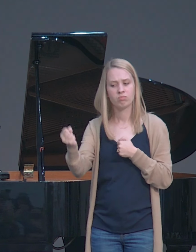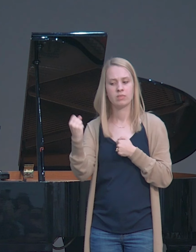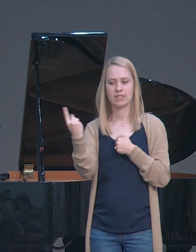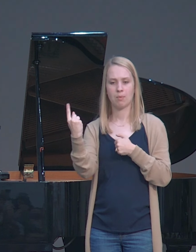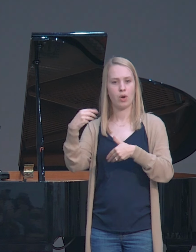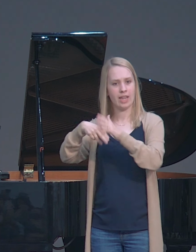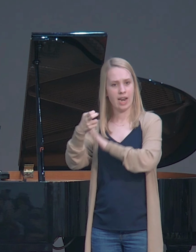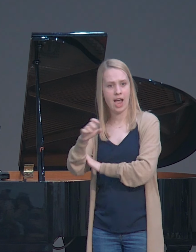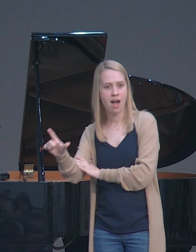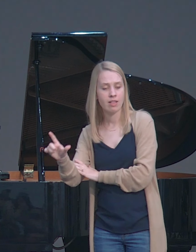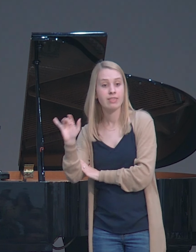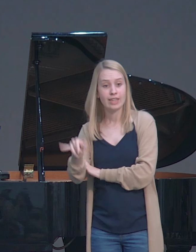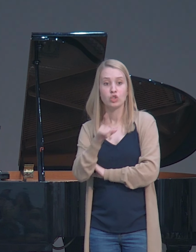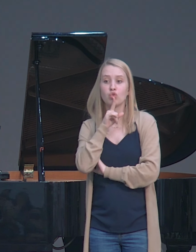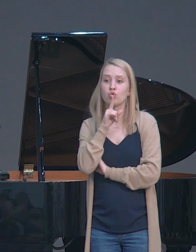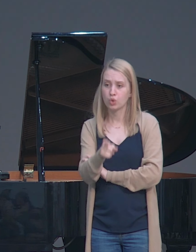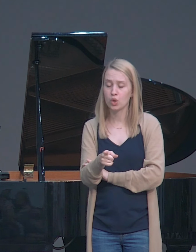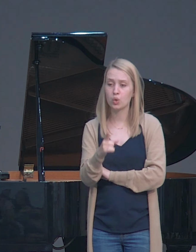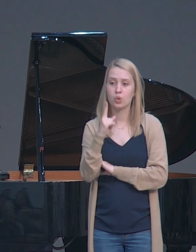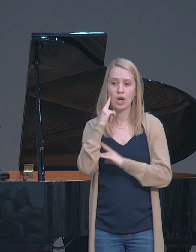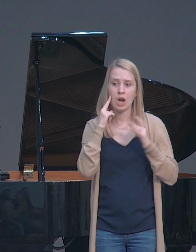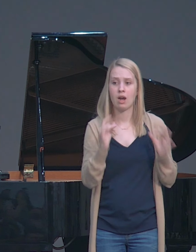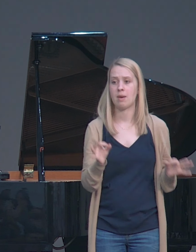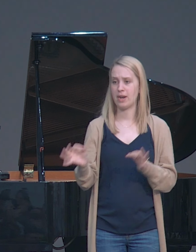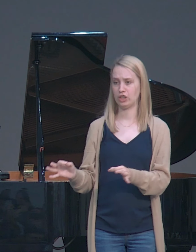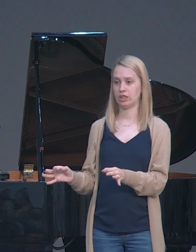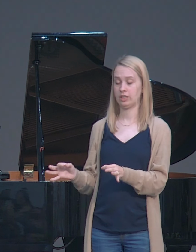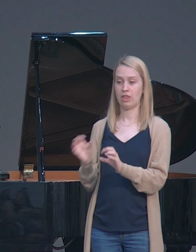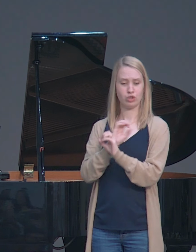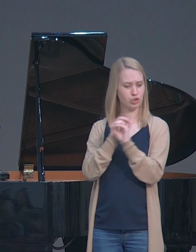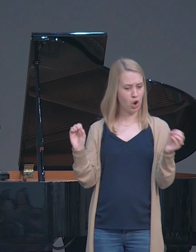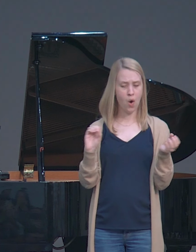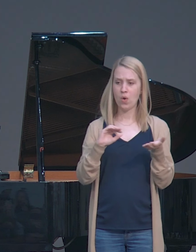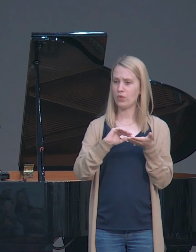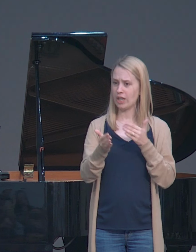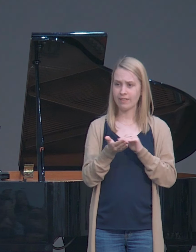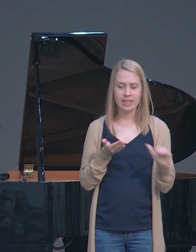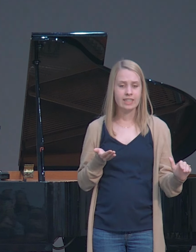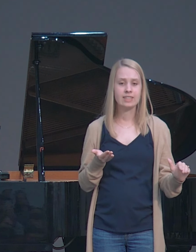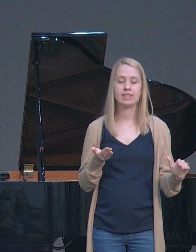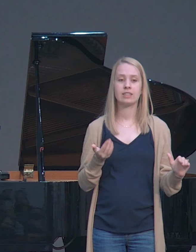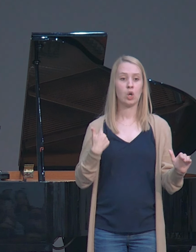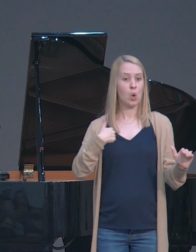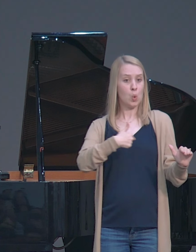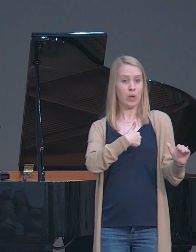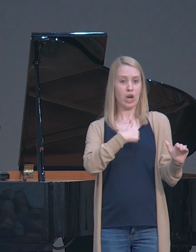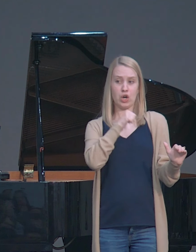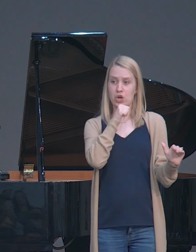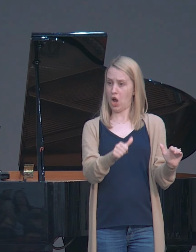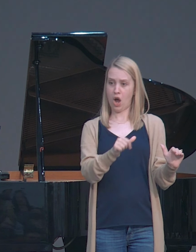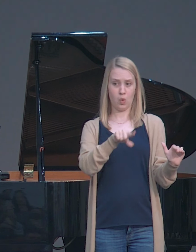condemnation. And in that condemnation, there's no forgiveness. We're not qualified for that. We're